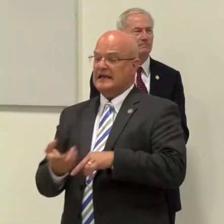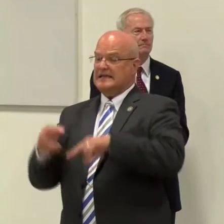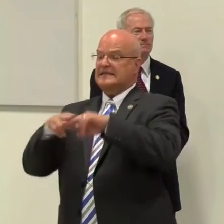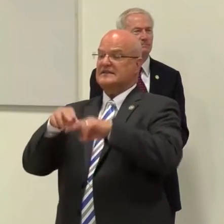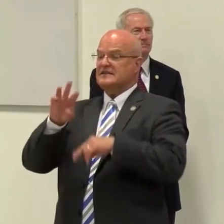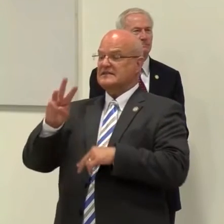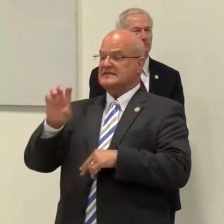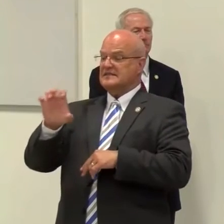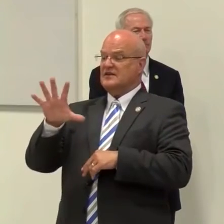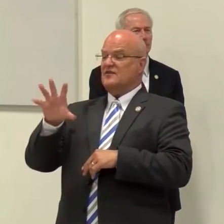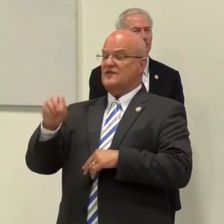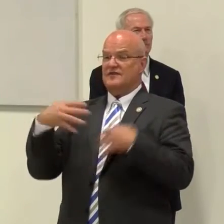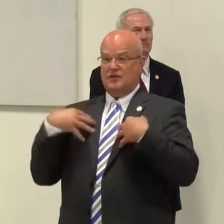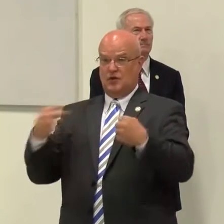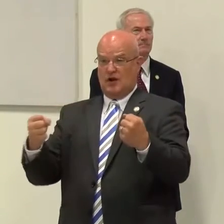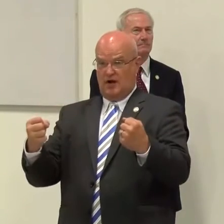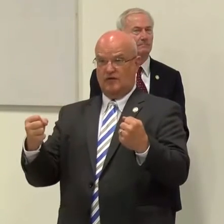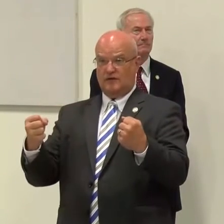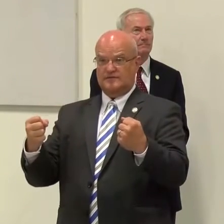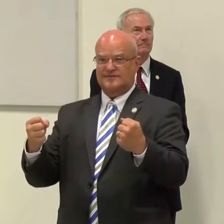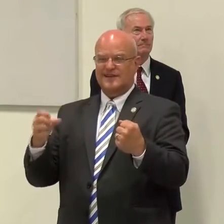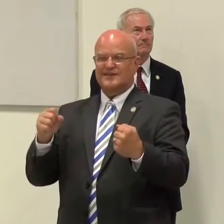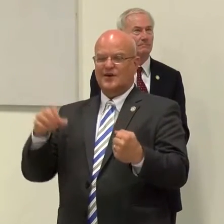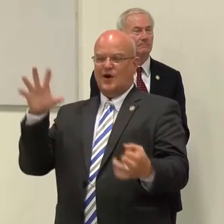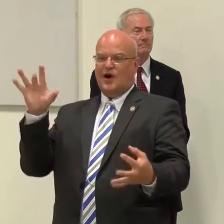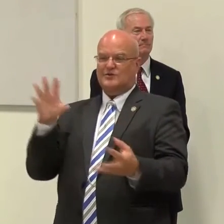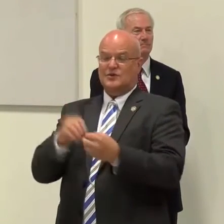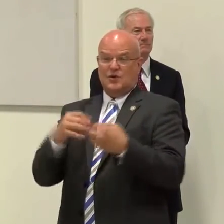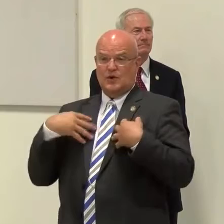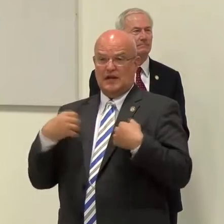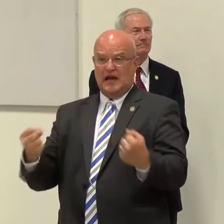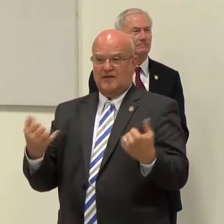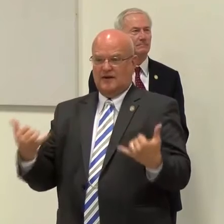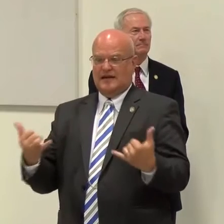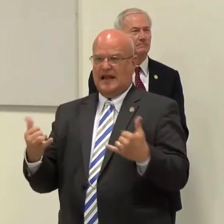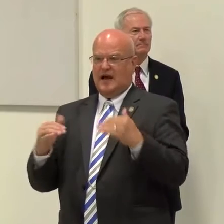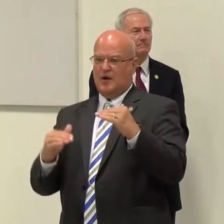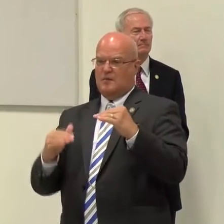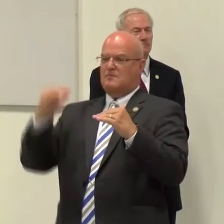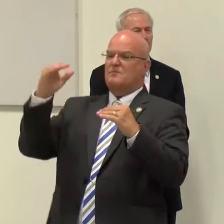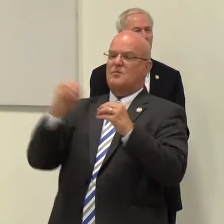650 who have recovered since yesterday, so our total recovered is now above